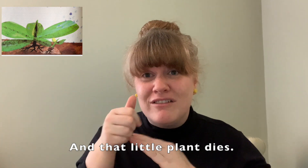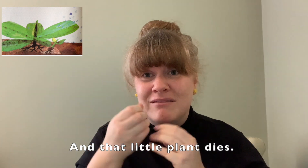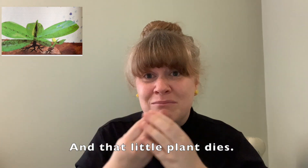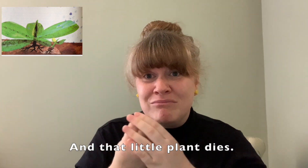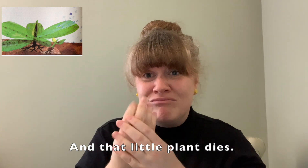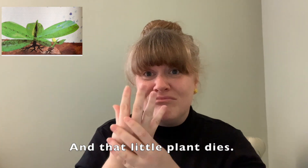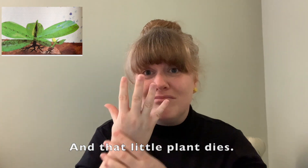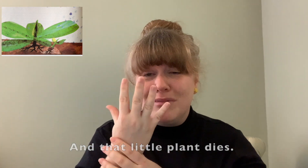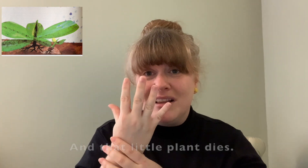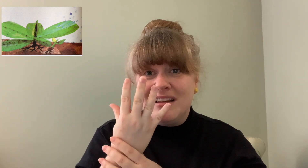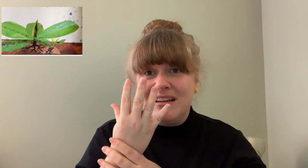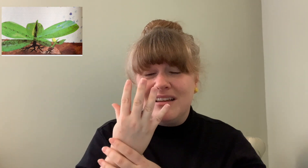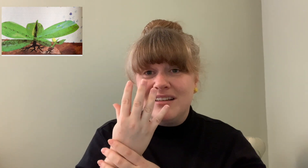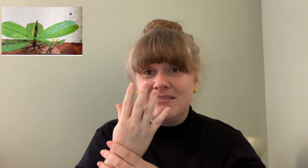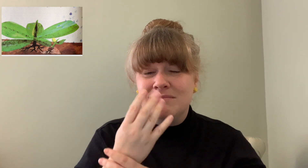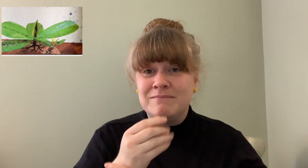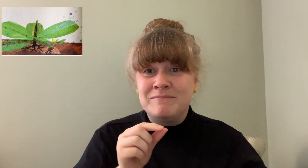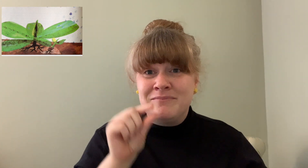plant dies.